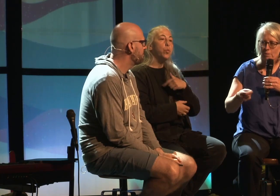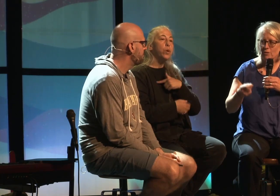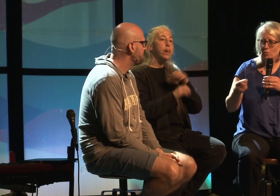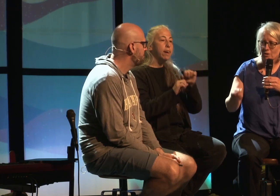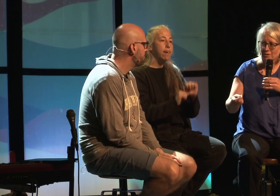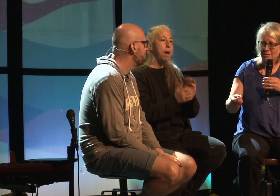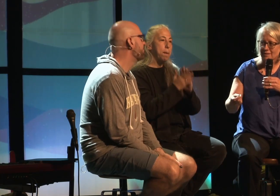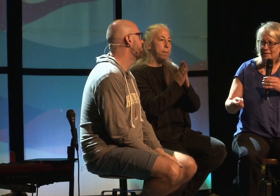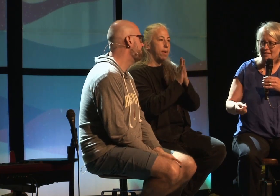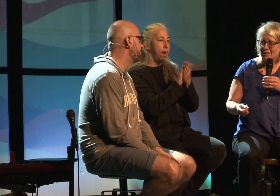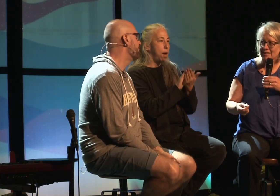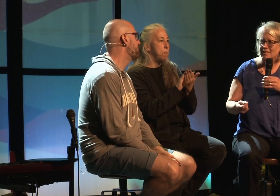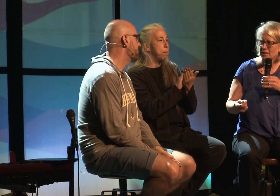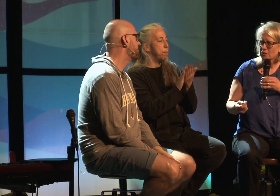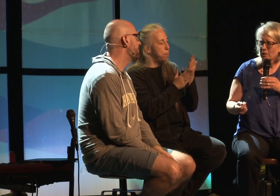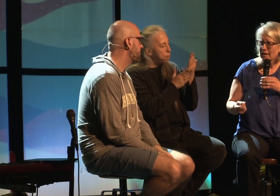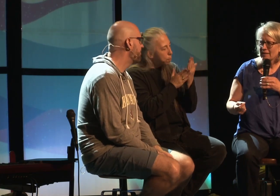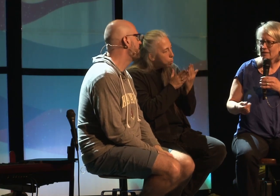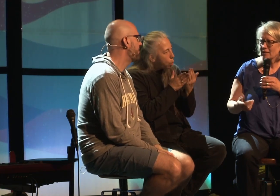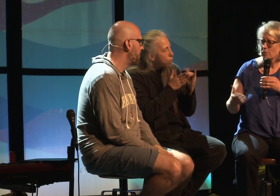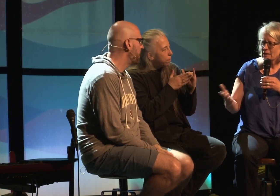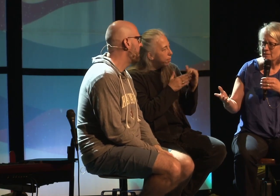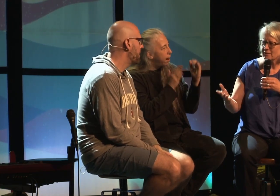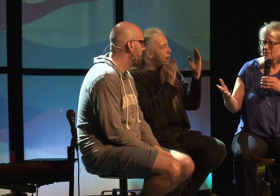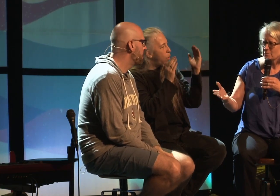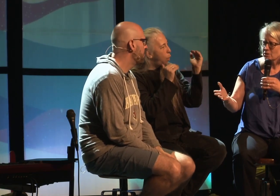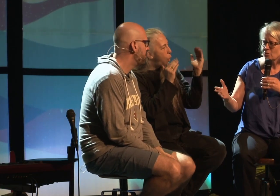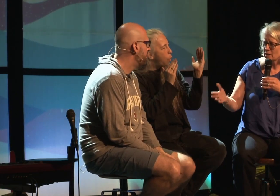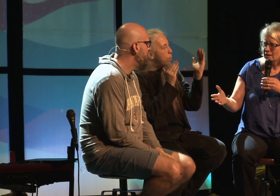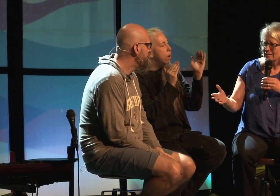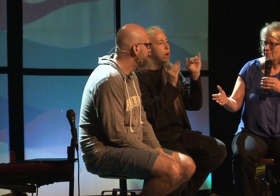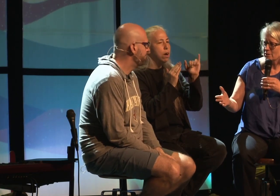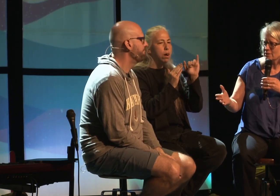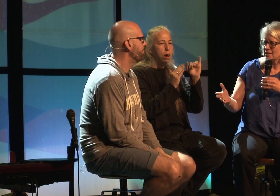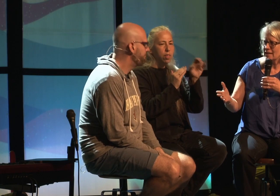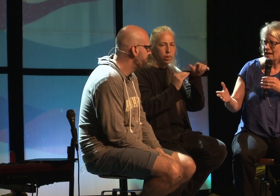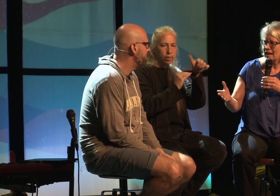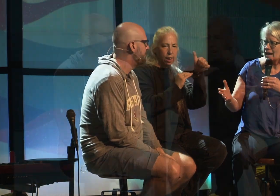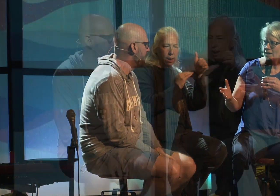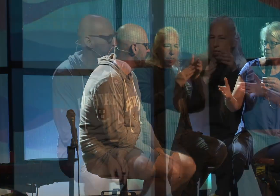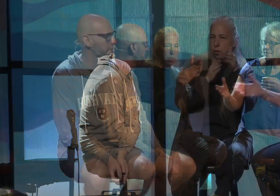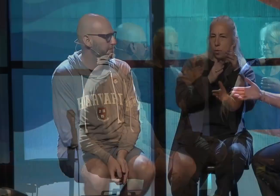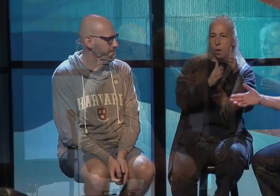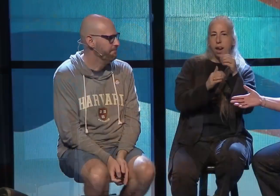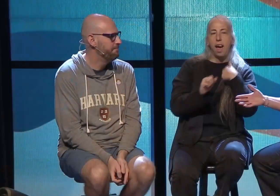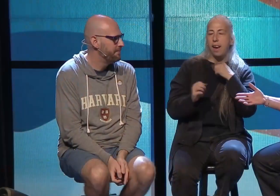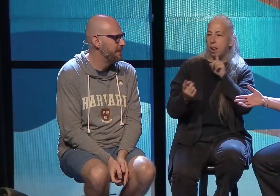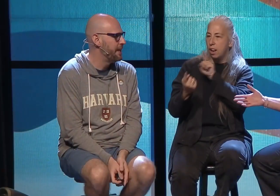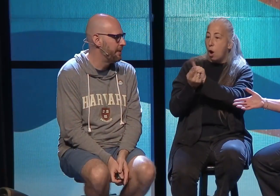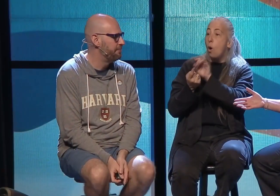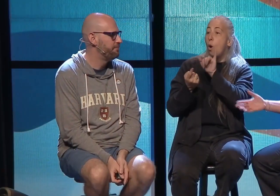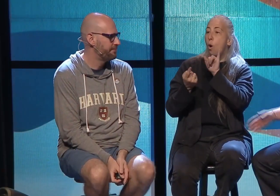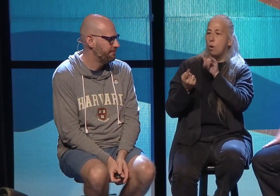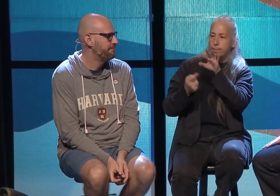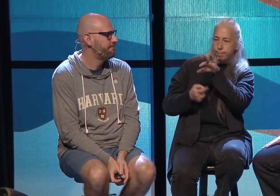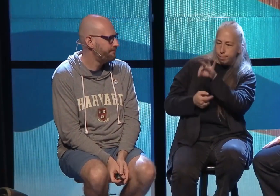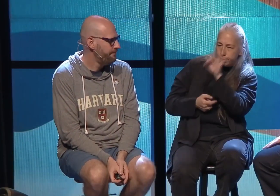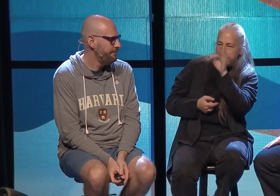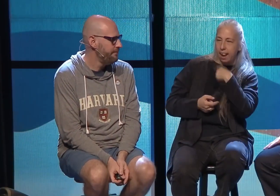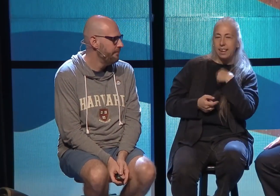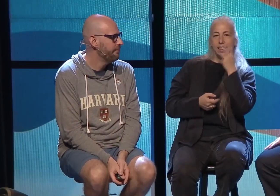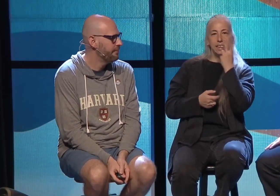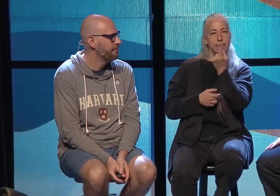of hope in the world, that there is another way. Wait a minute, there's something going on in that person. What's that? I want to know what that is.